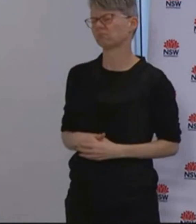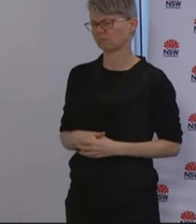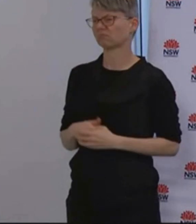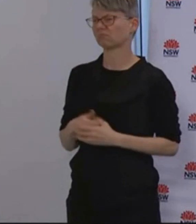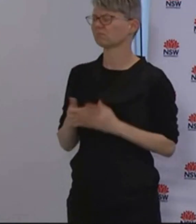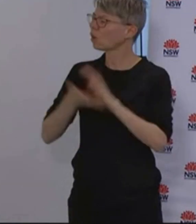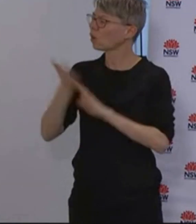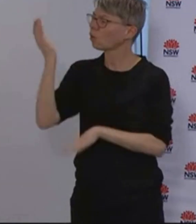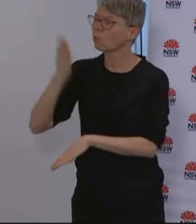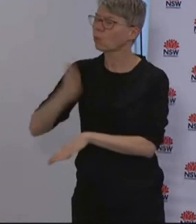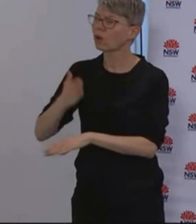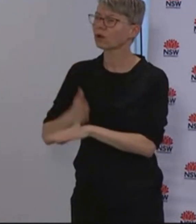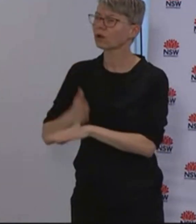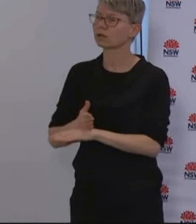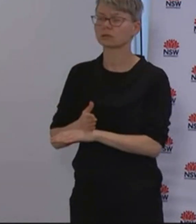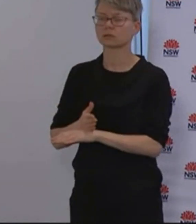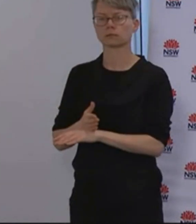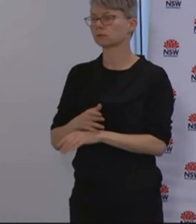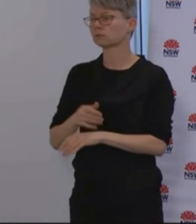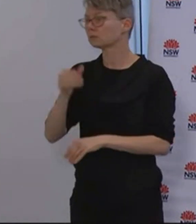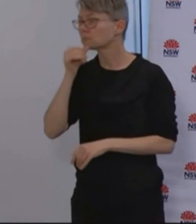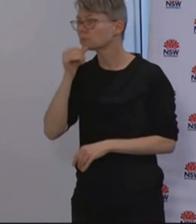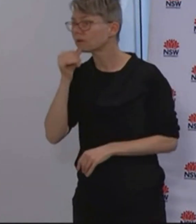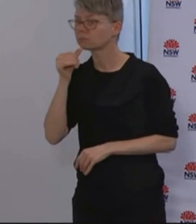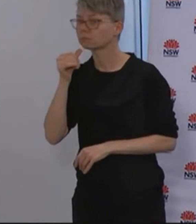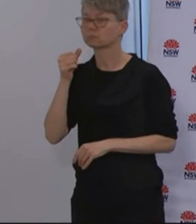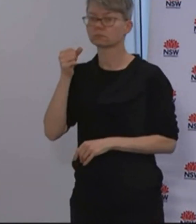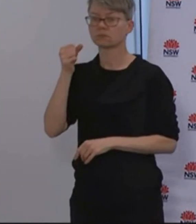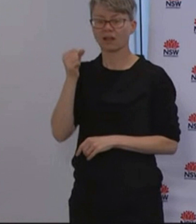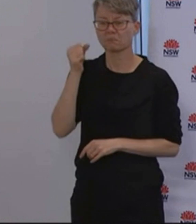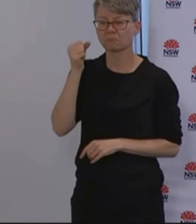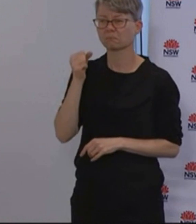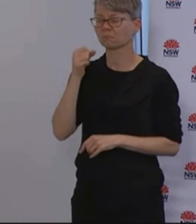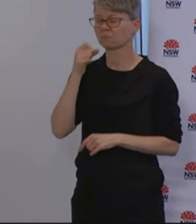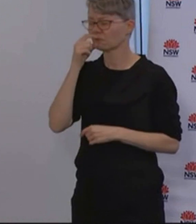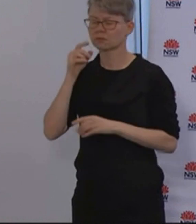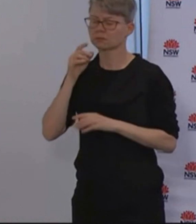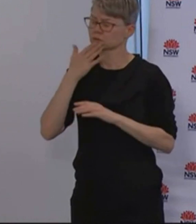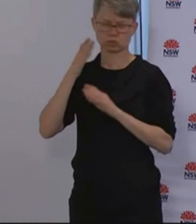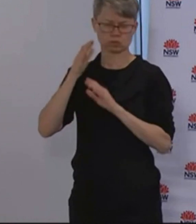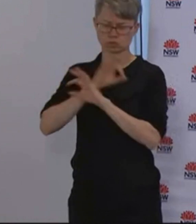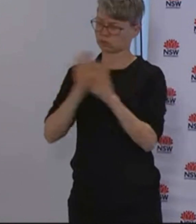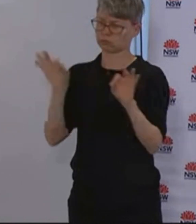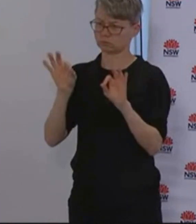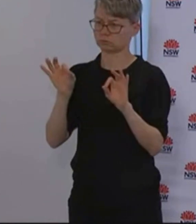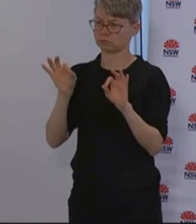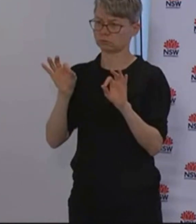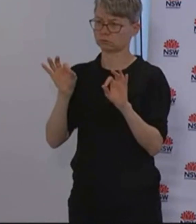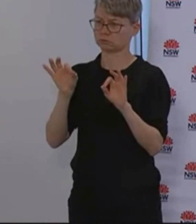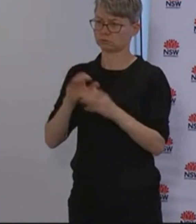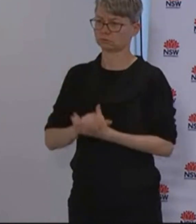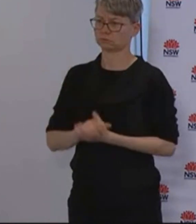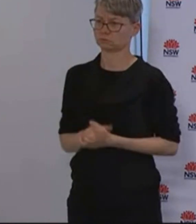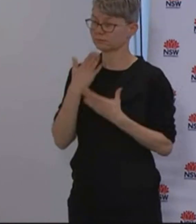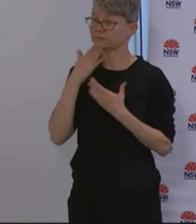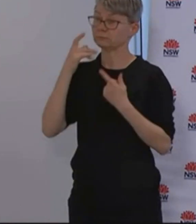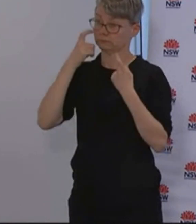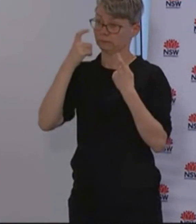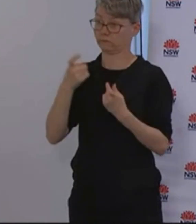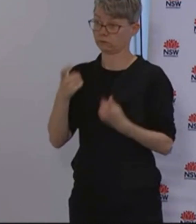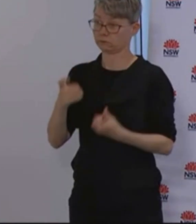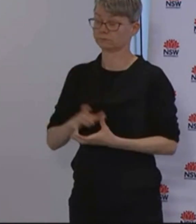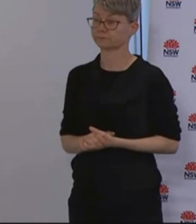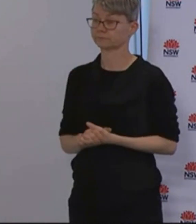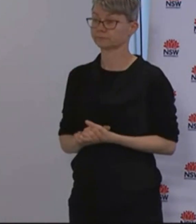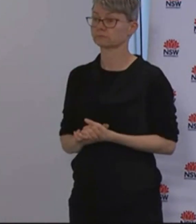to workplaces, to pubs, clubs or anywhere if you've got any symptoms. Please act cautionary. If you are